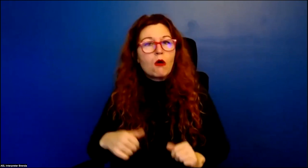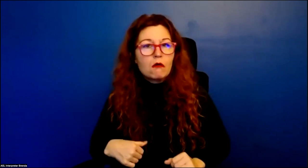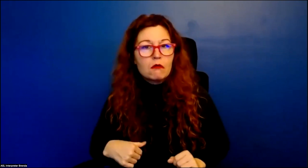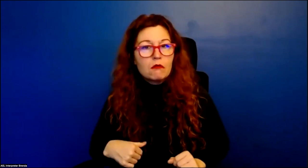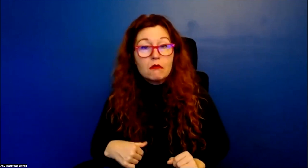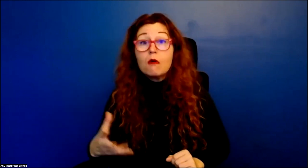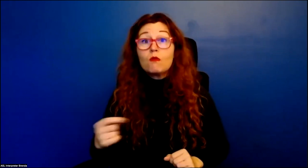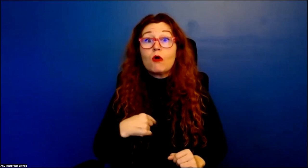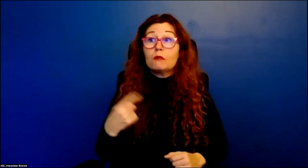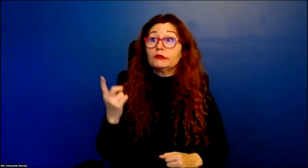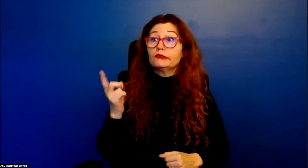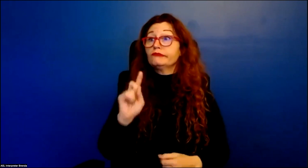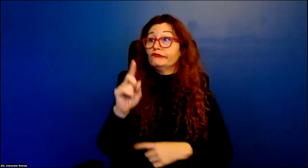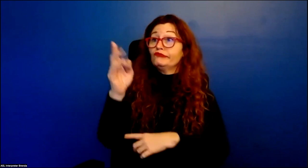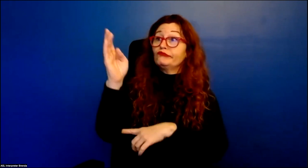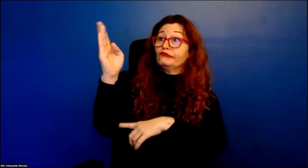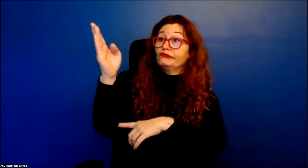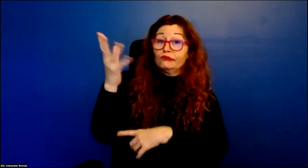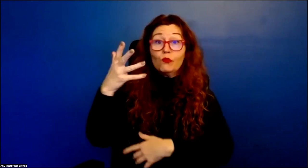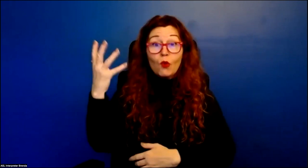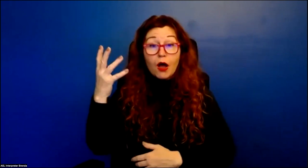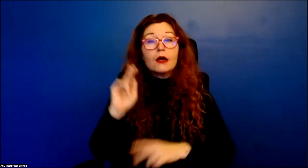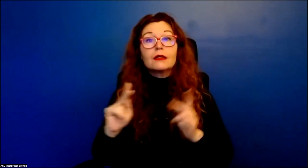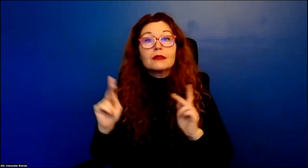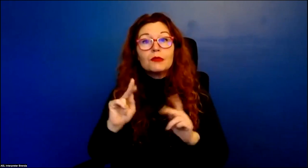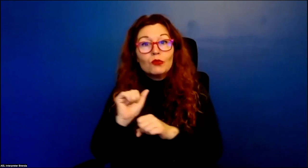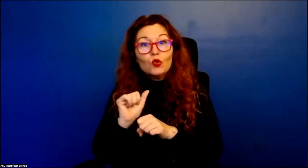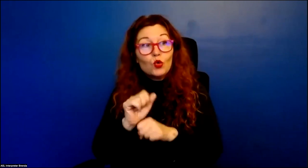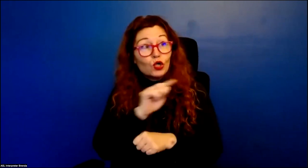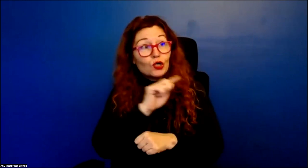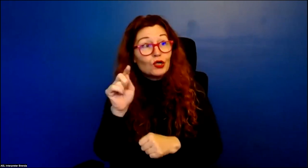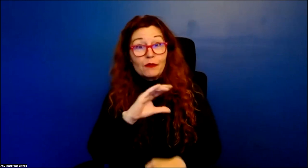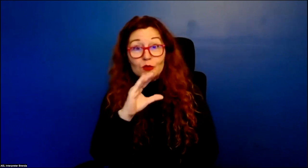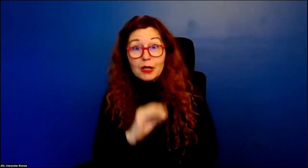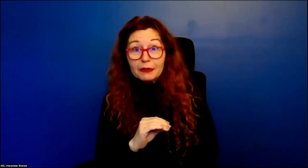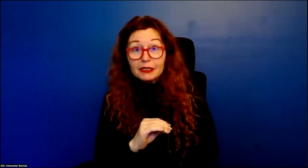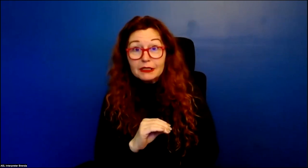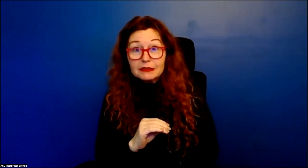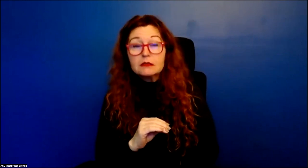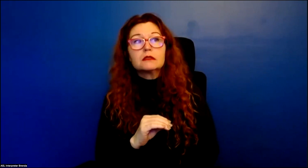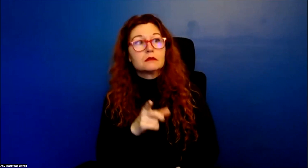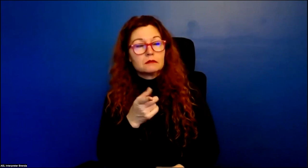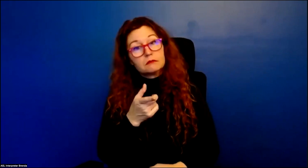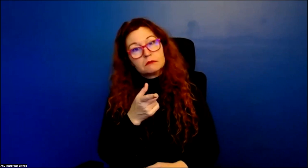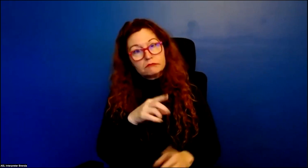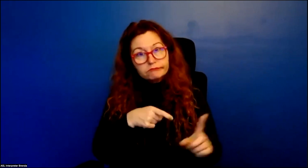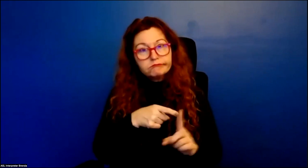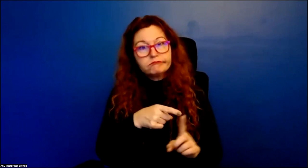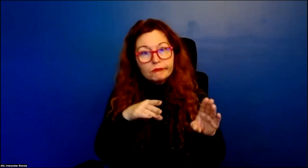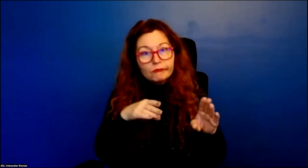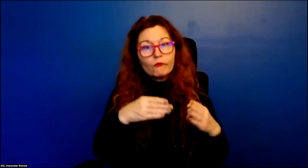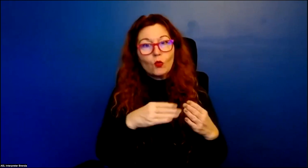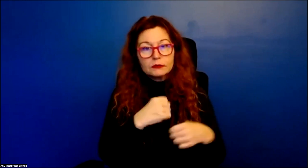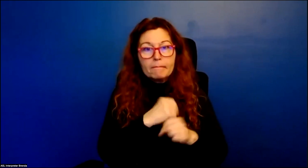the accessibility professionals at these companies all understand intuitively, and because it typically will affect